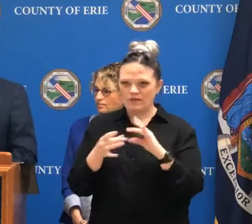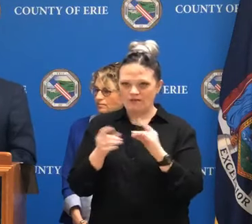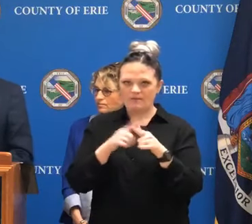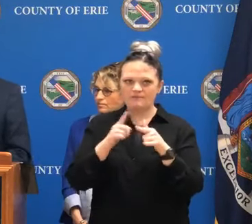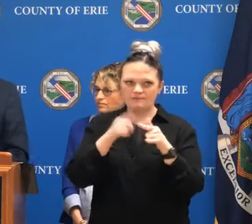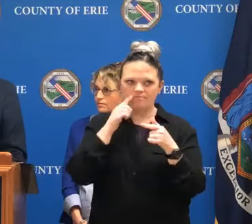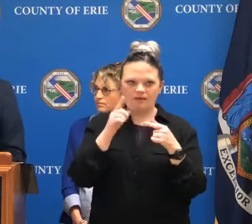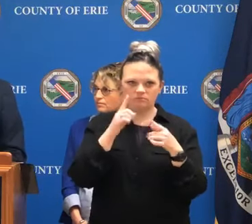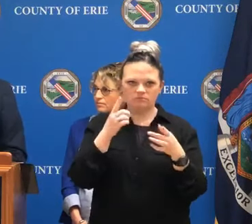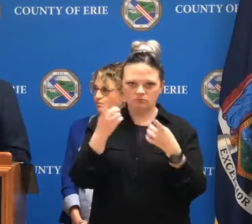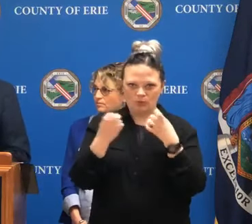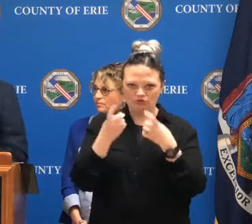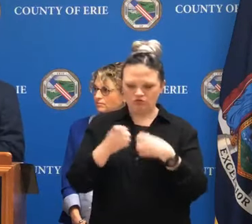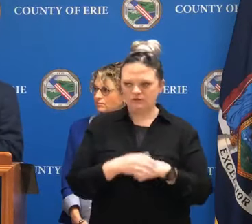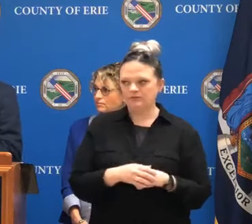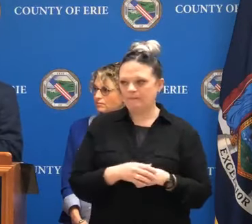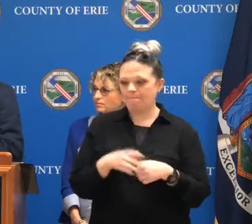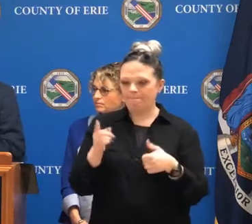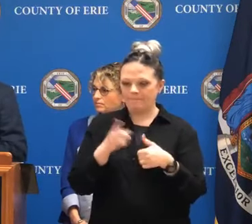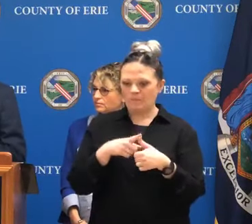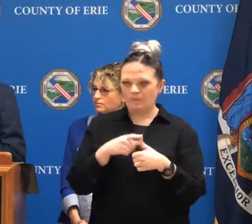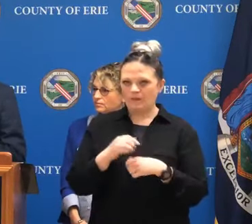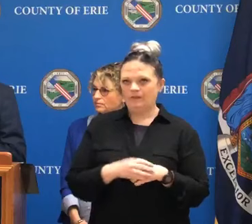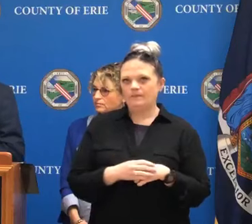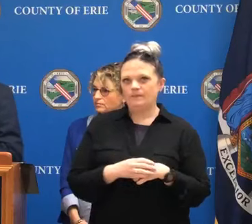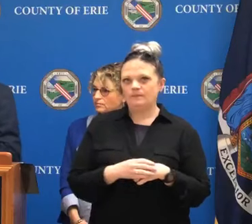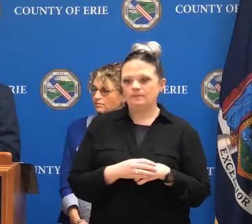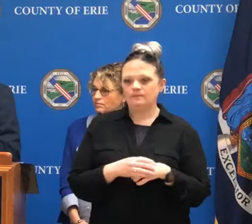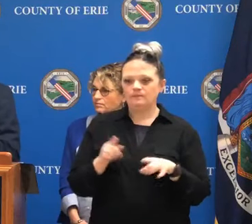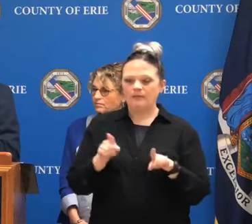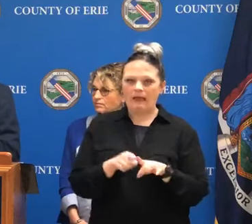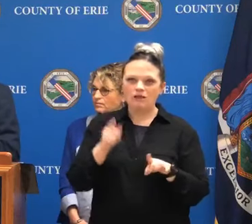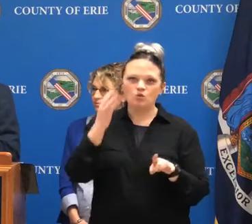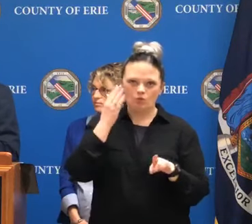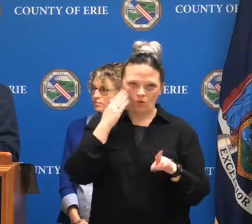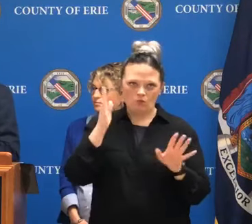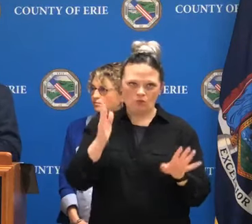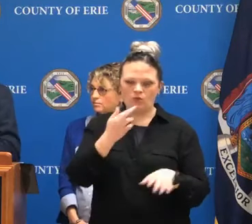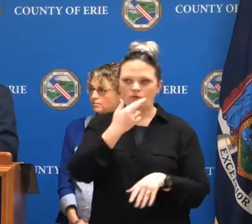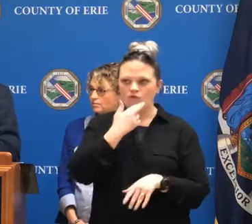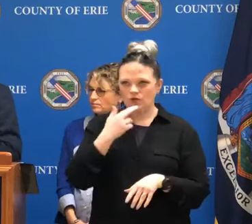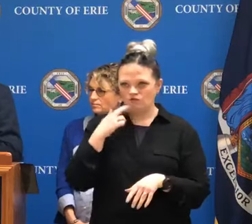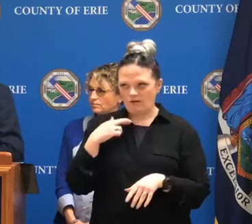questions. First, as you know, our restaurants and